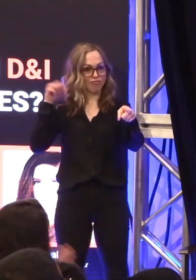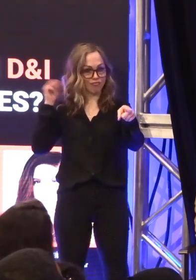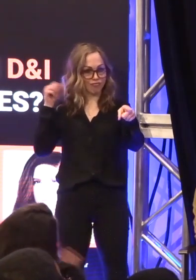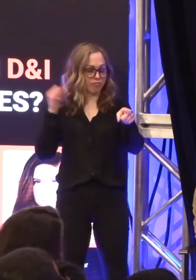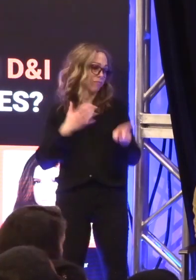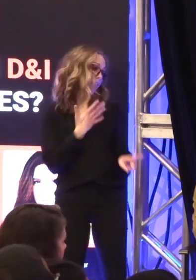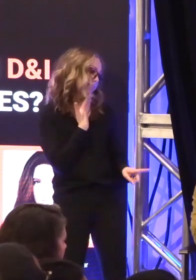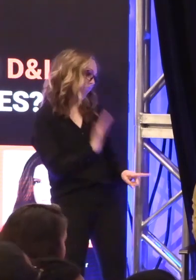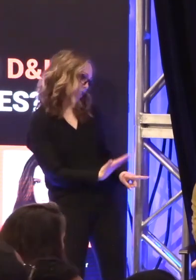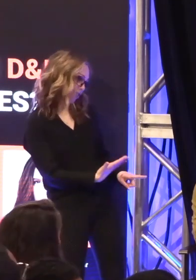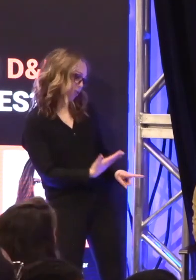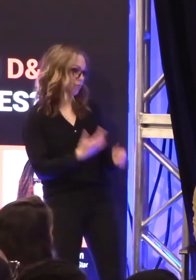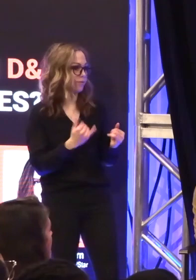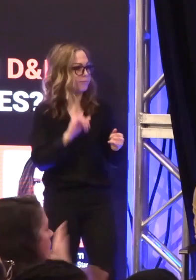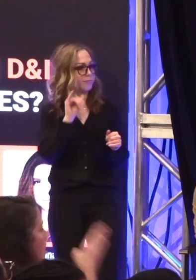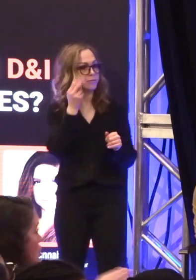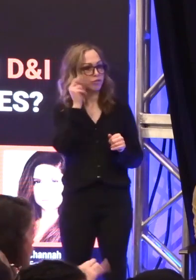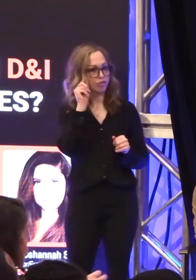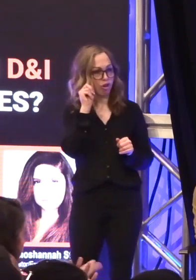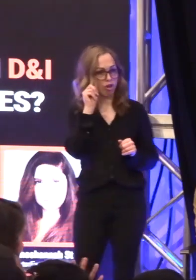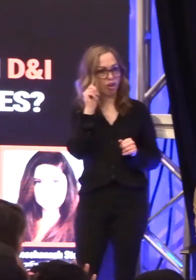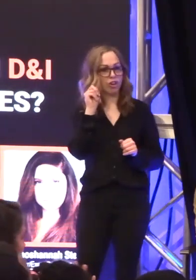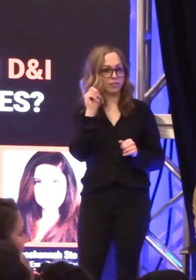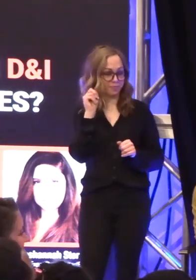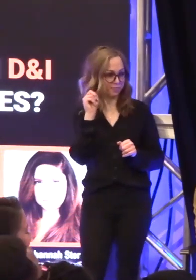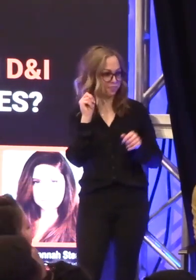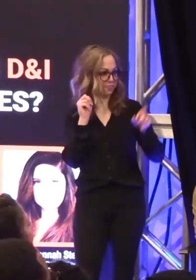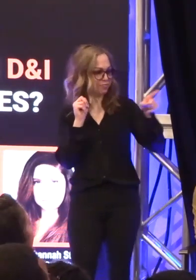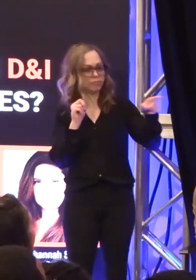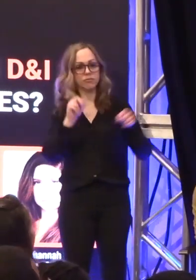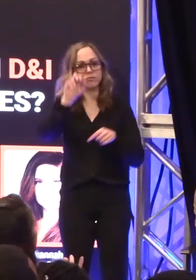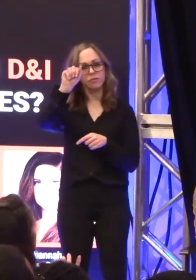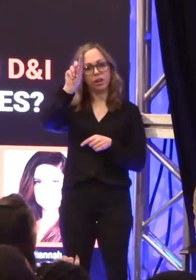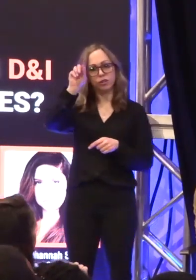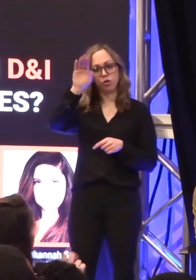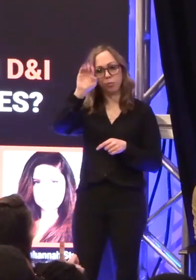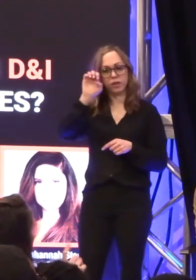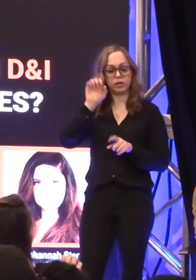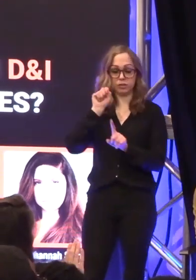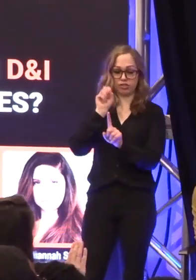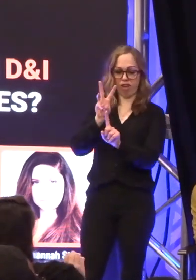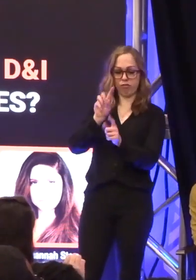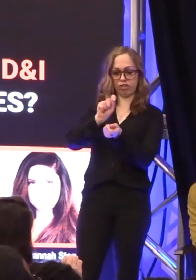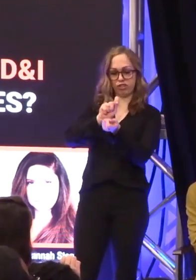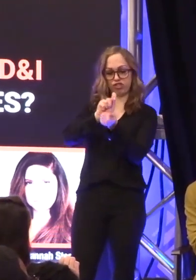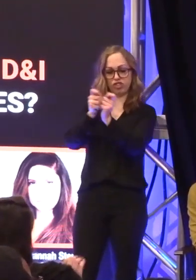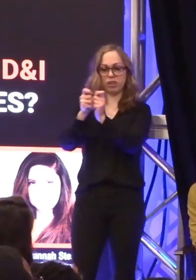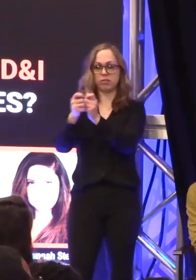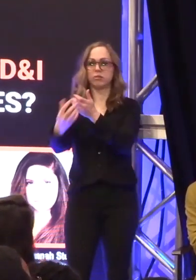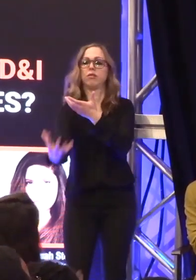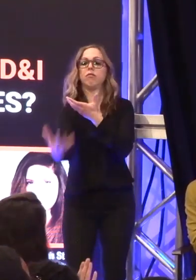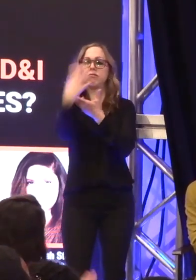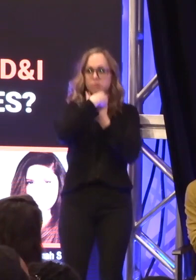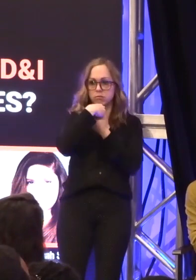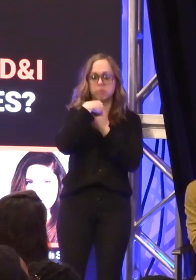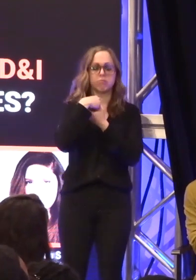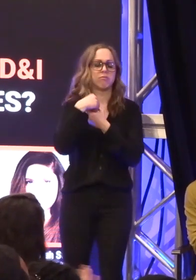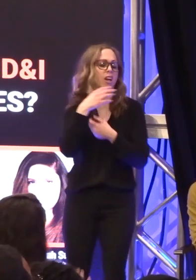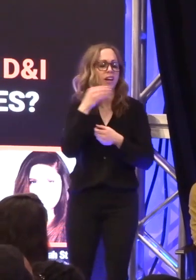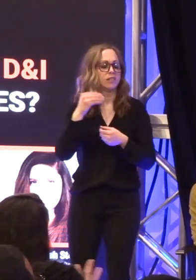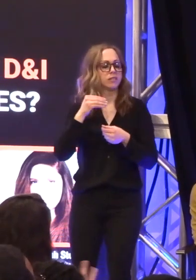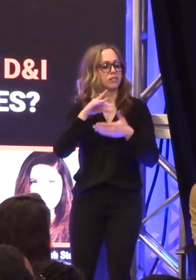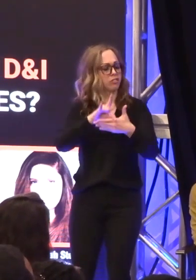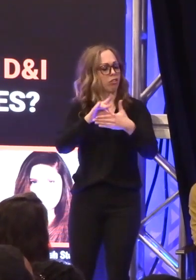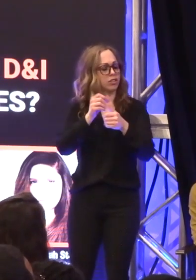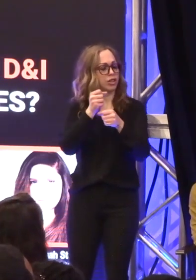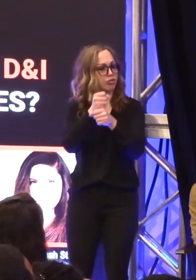you. So, John, how has Adobe evolved its software to be more inclusive? And what types of